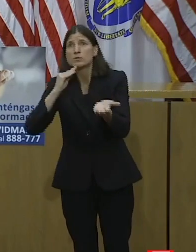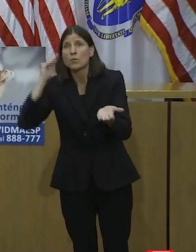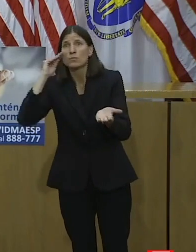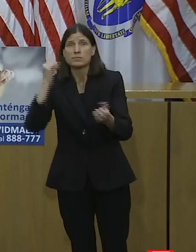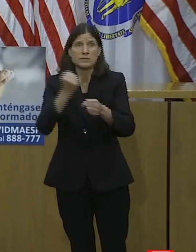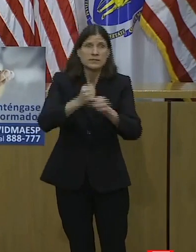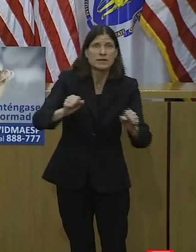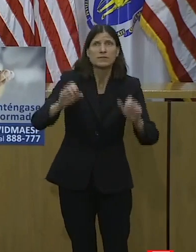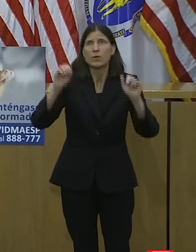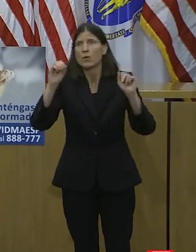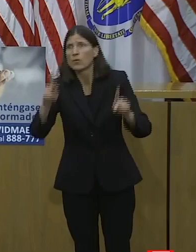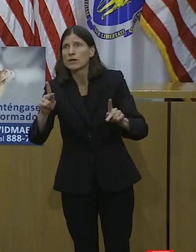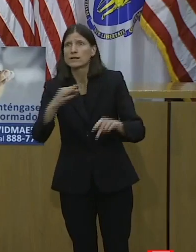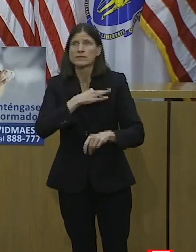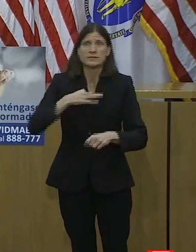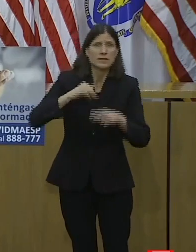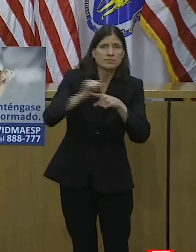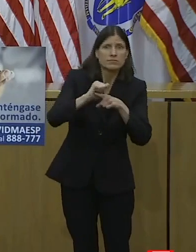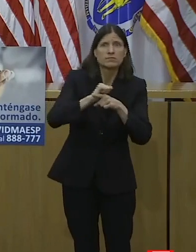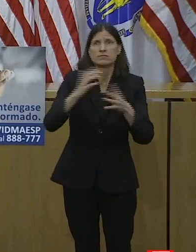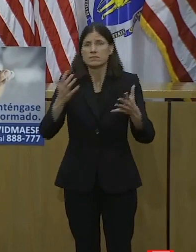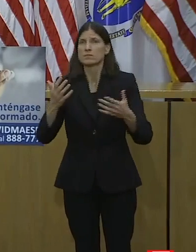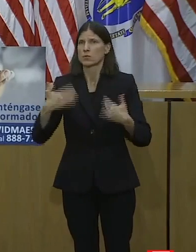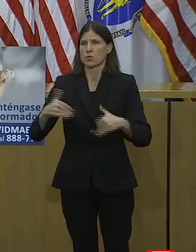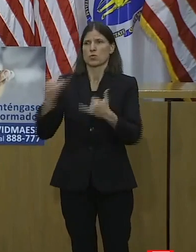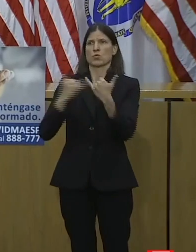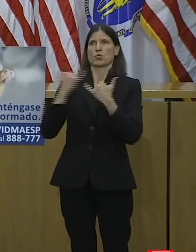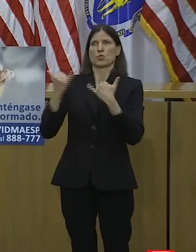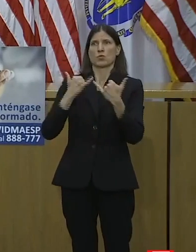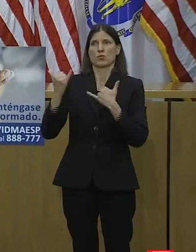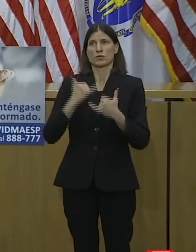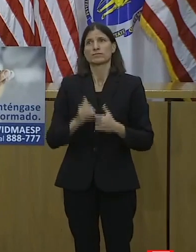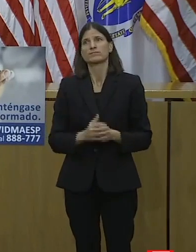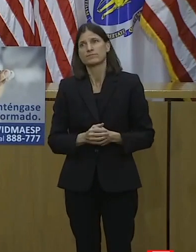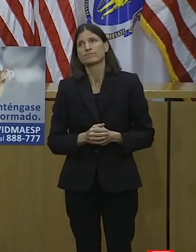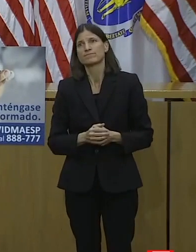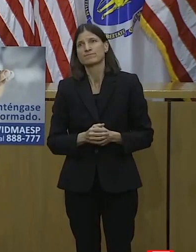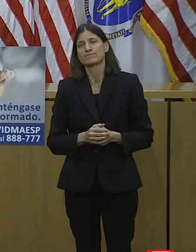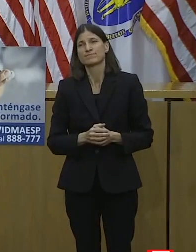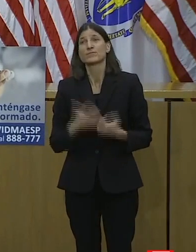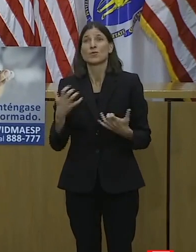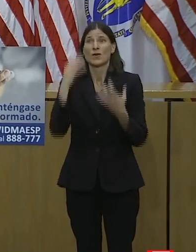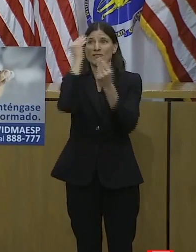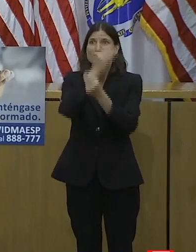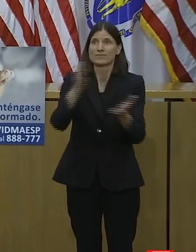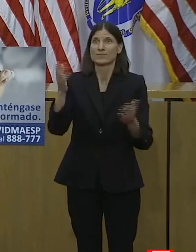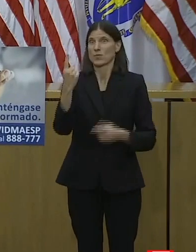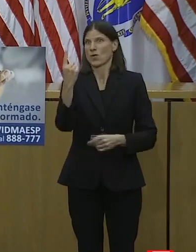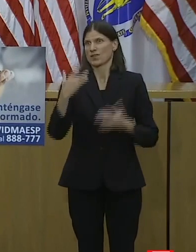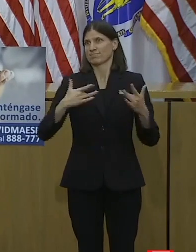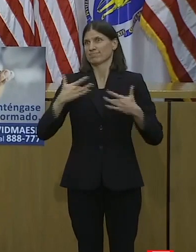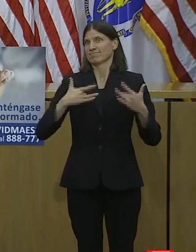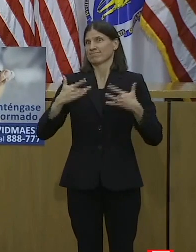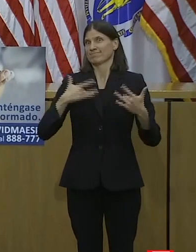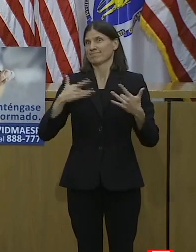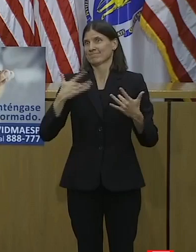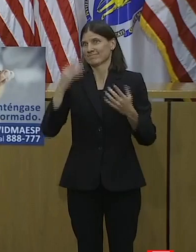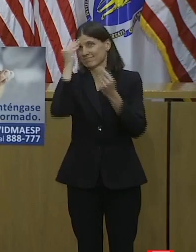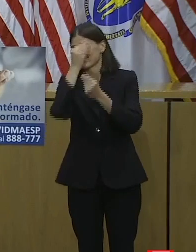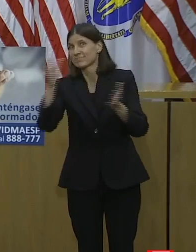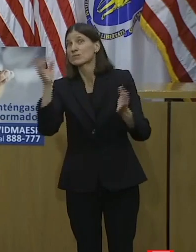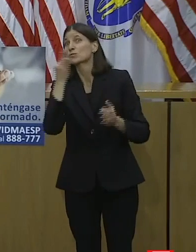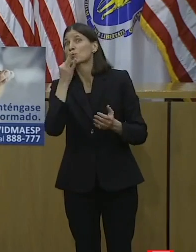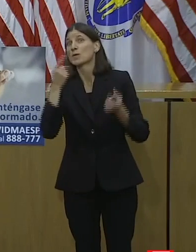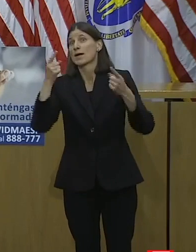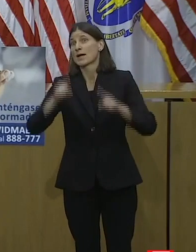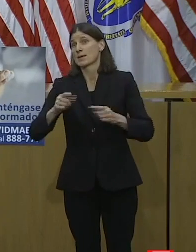Additionally, just a little bit of an update about BOI, because we're pretty excited about what BOI offers individuals in the Commonwealth. As you know, when we announced BOI